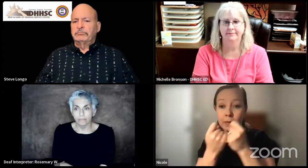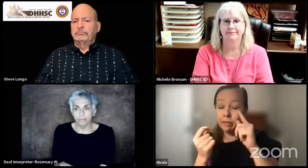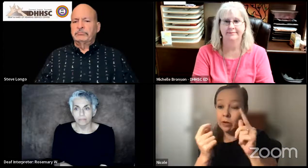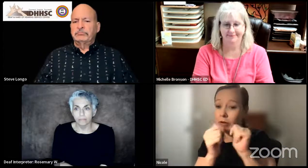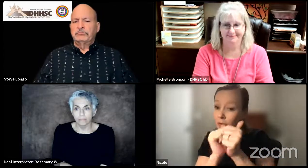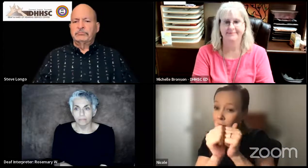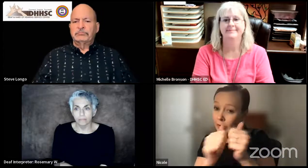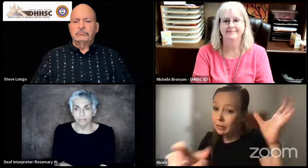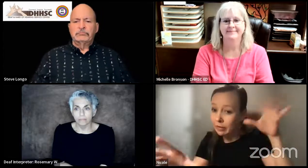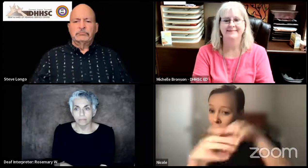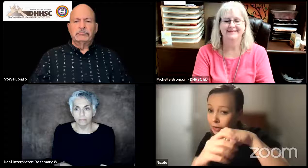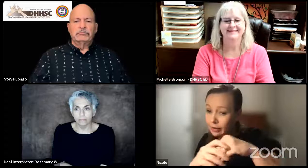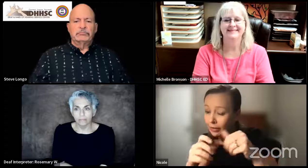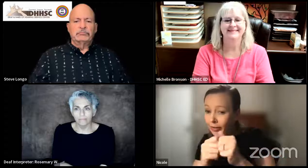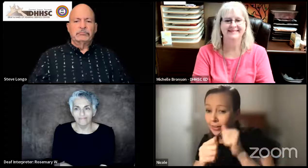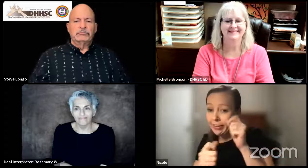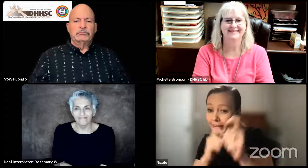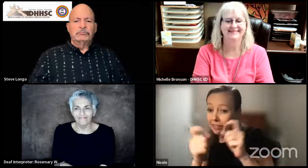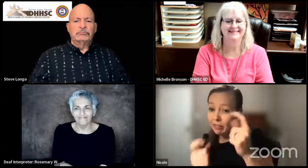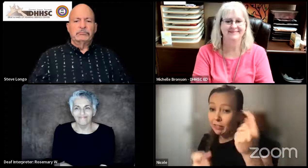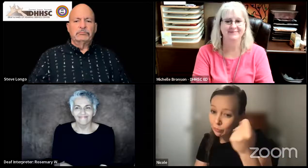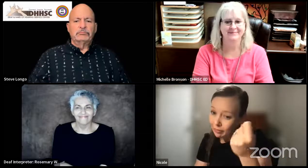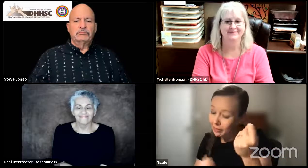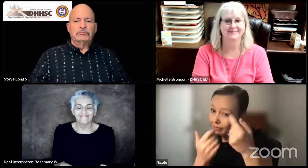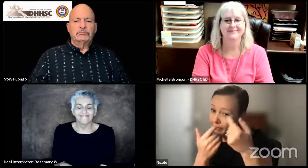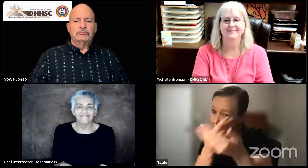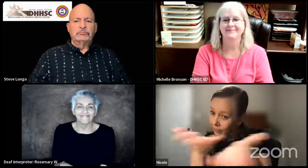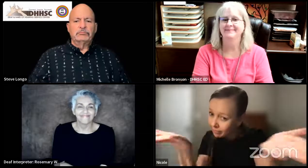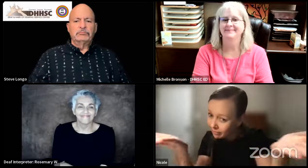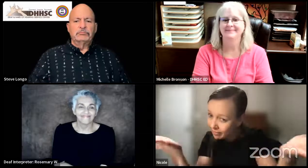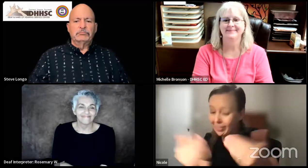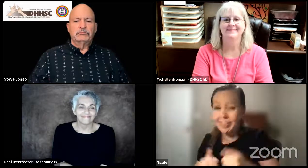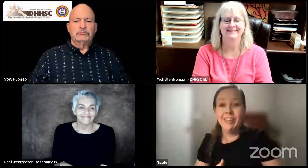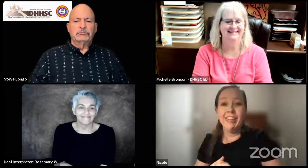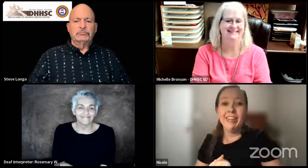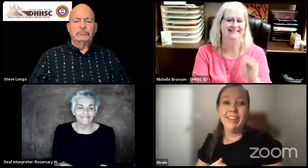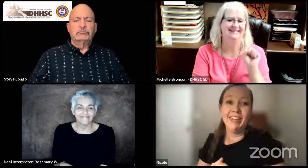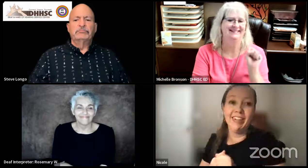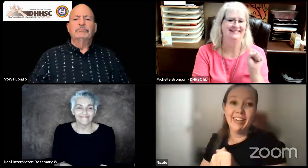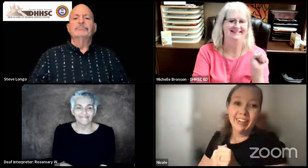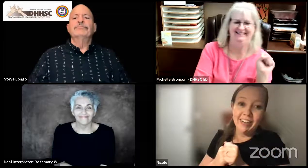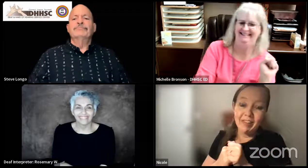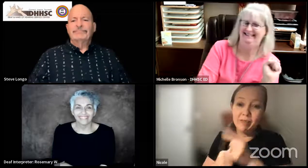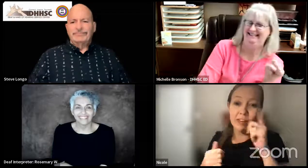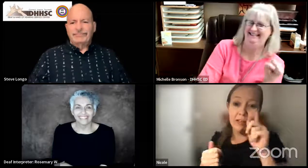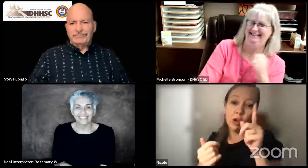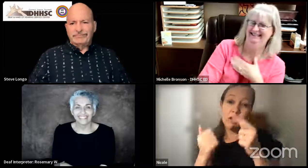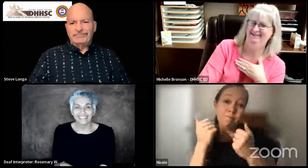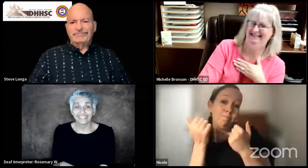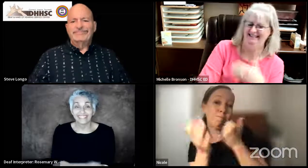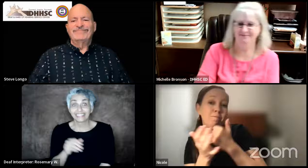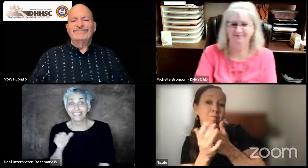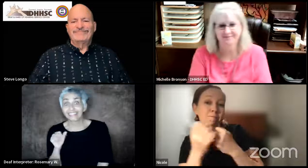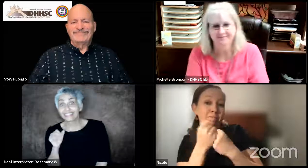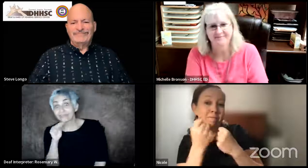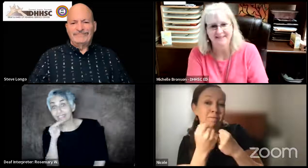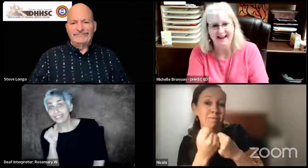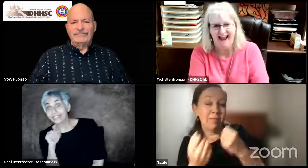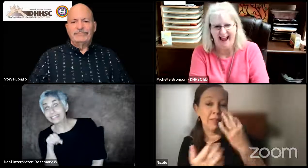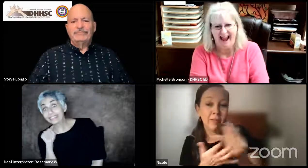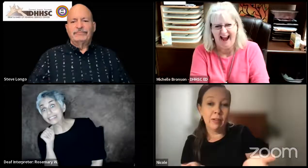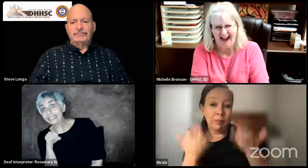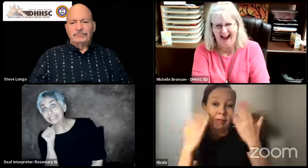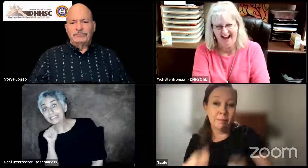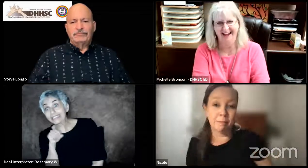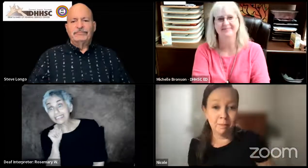our board that we have our own team competition for Giving Tuesday. I'd like to throw that out there.